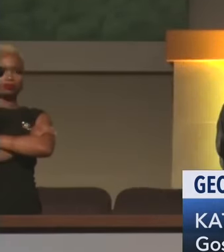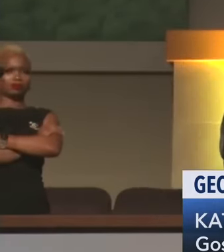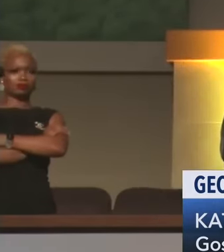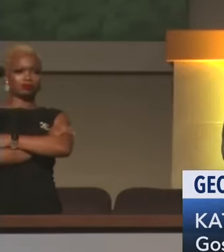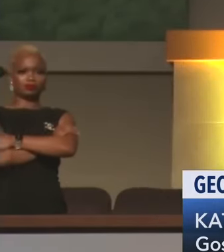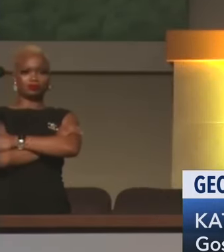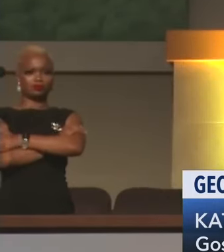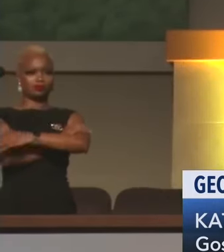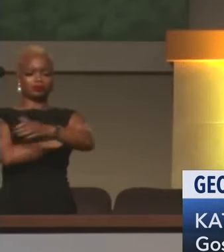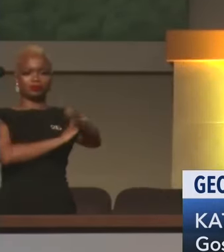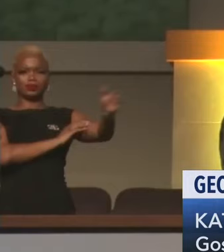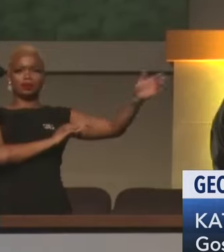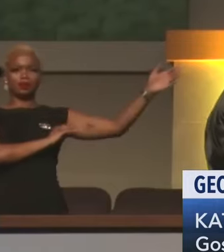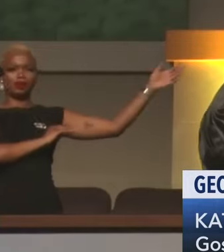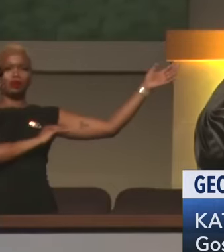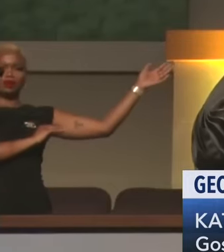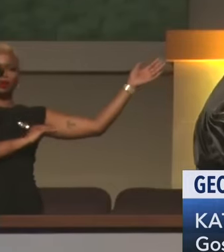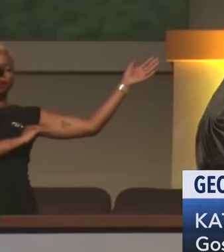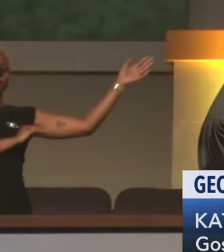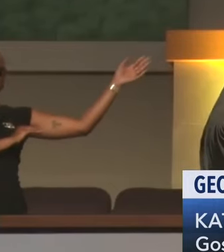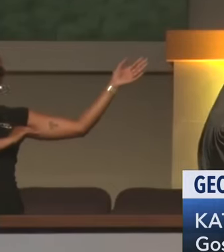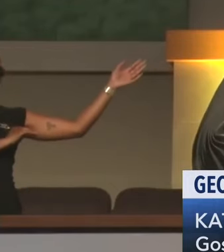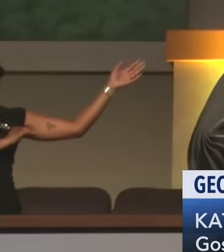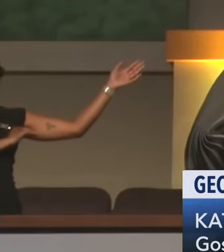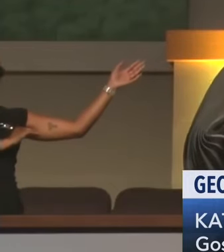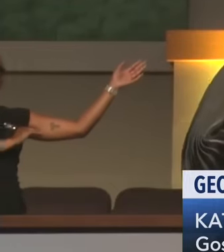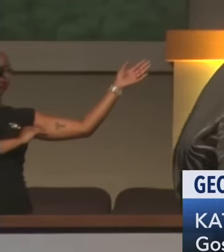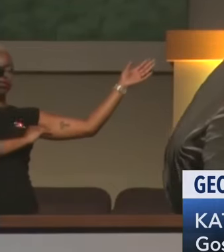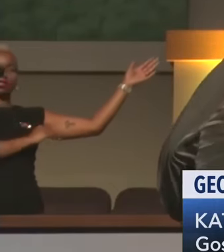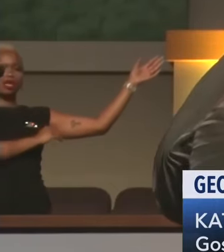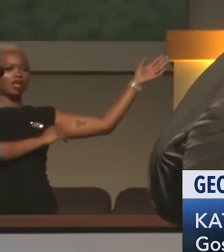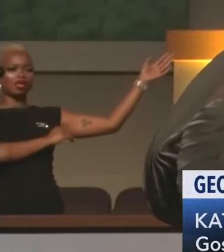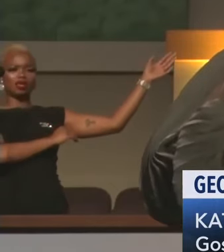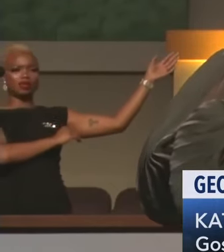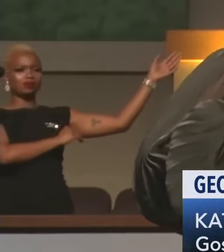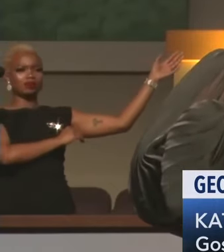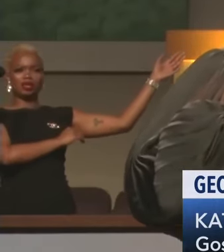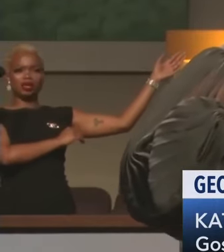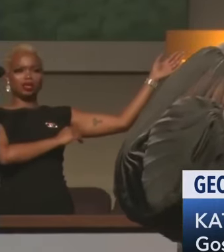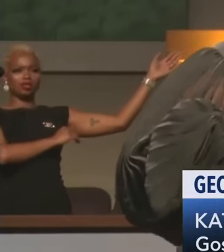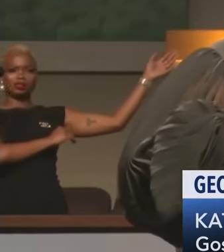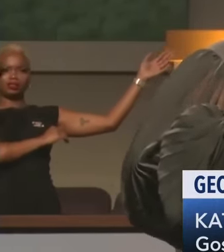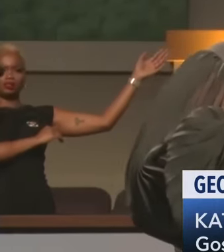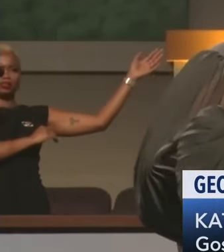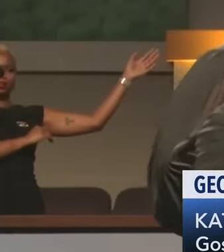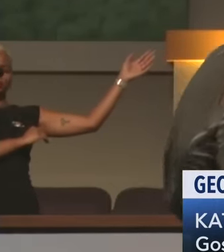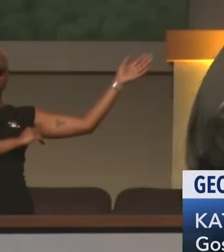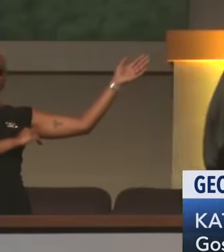and I'll never be the same.